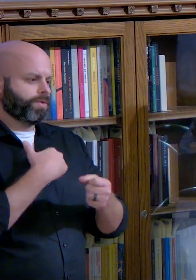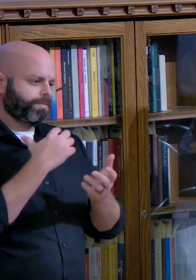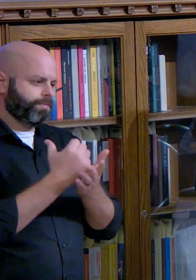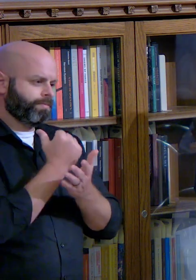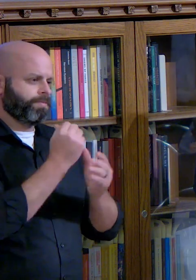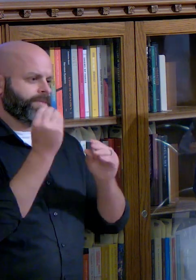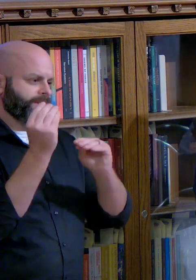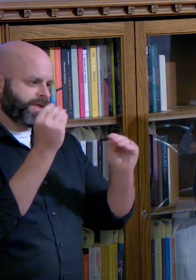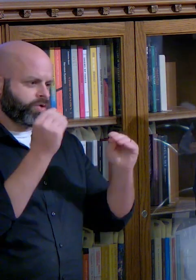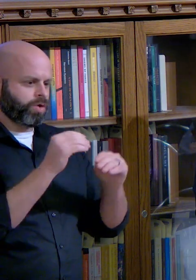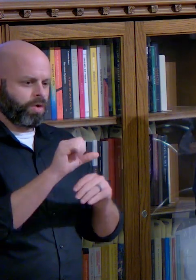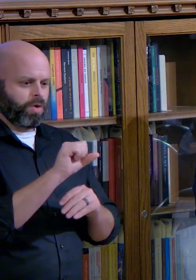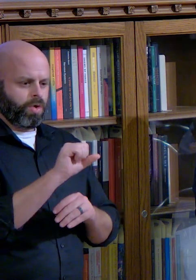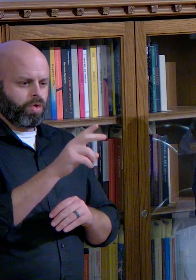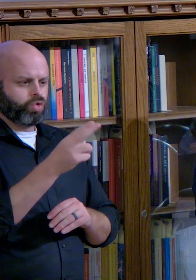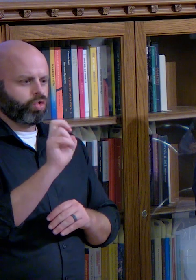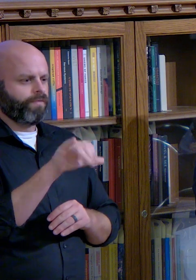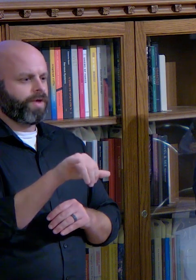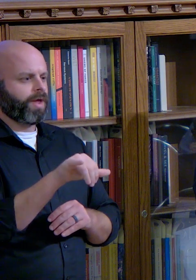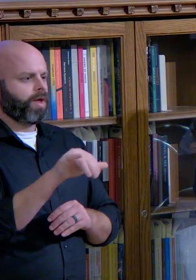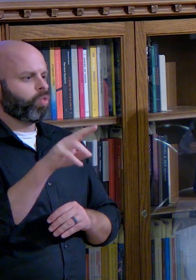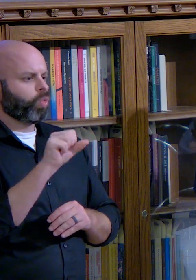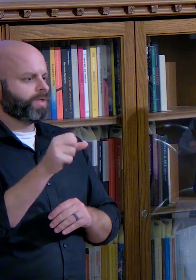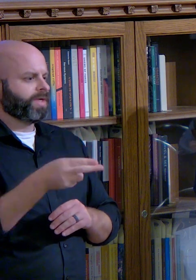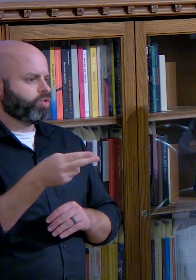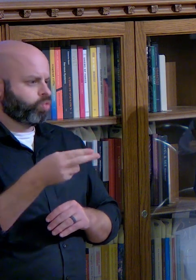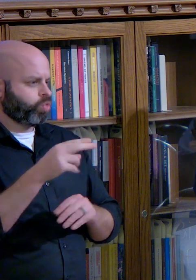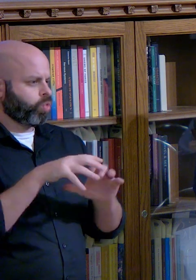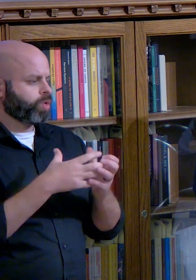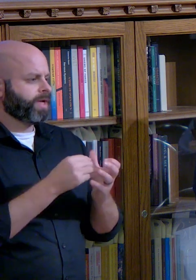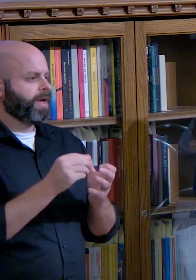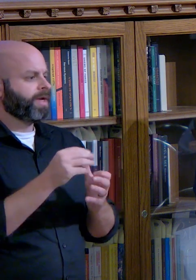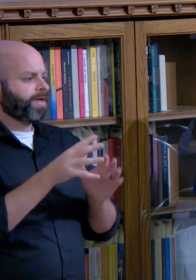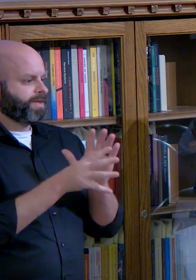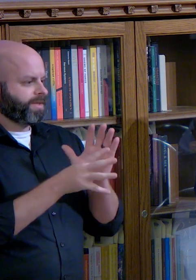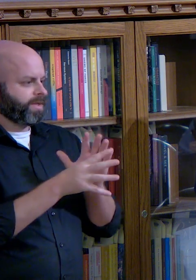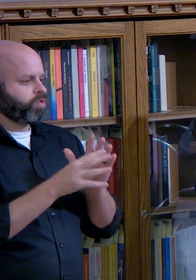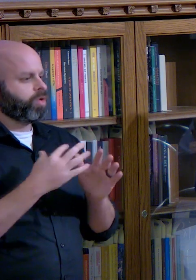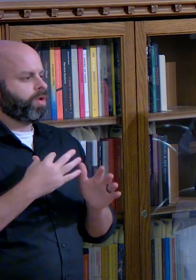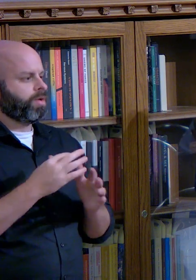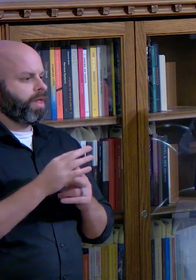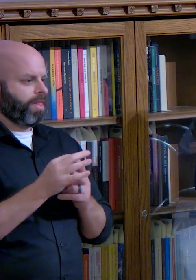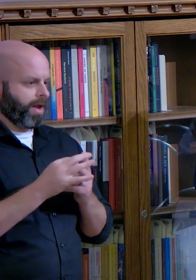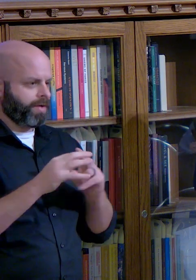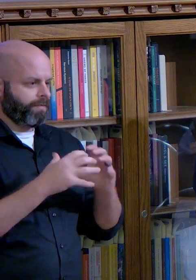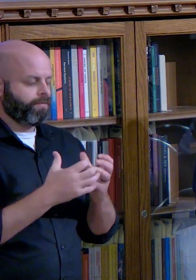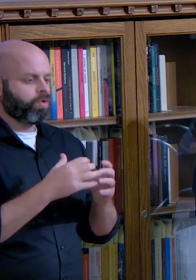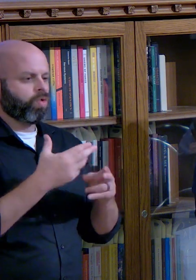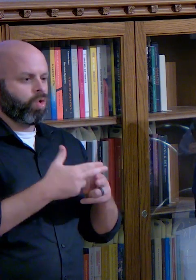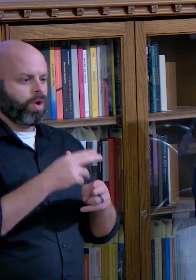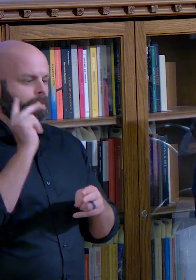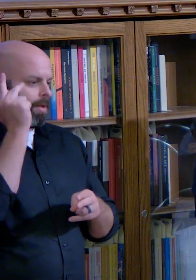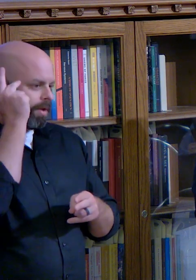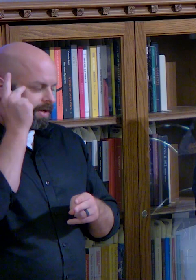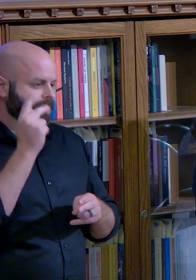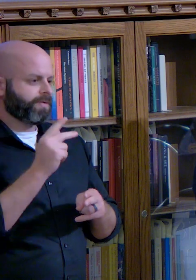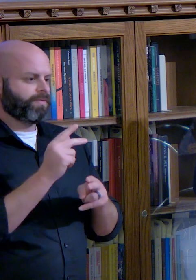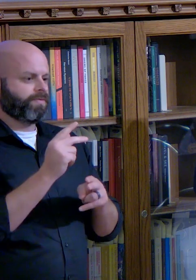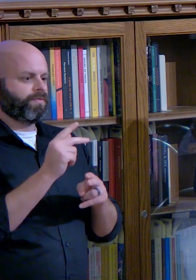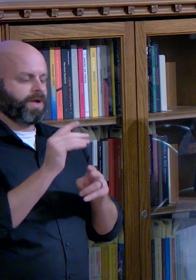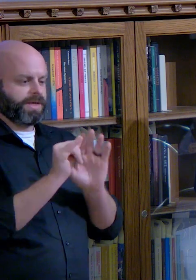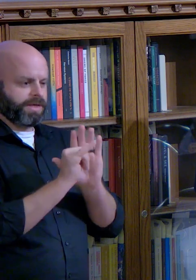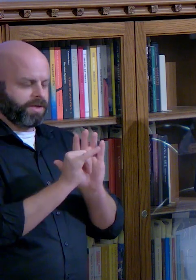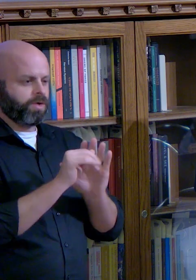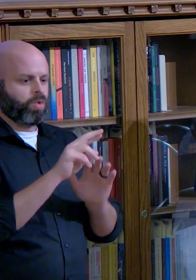survey US History course and a senior elective called the politics of identity race class and gender in the